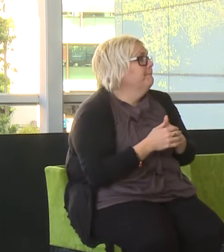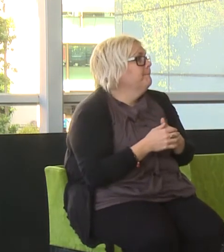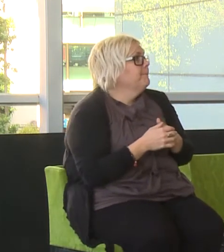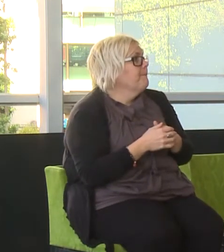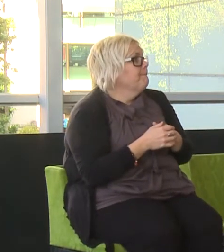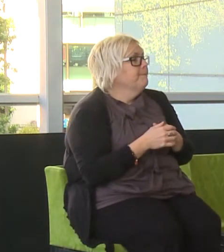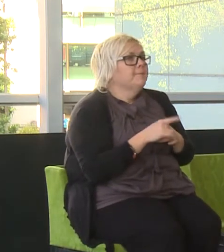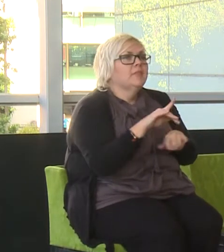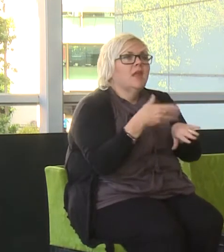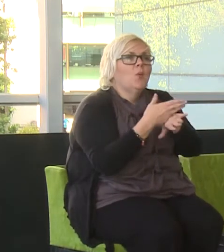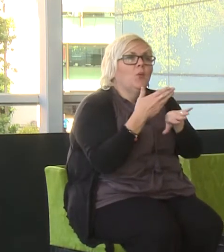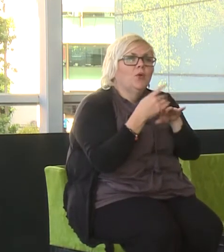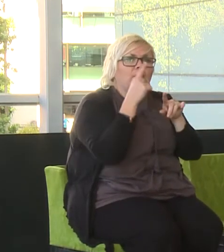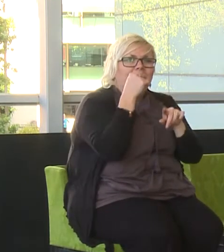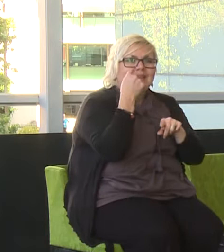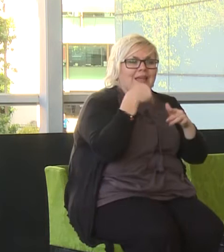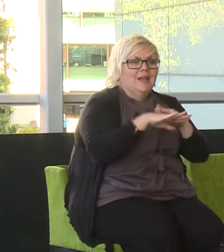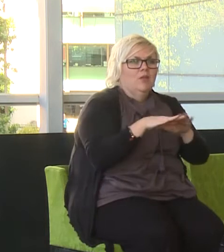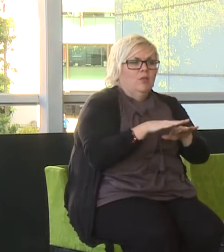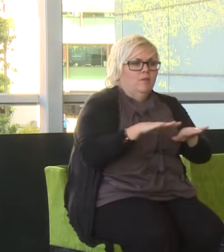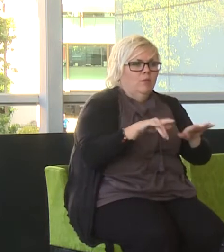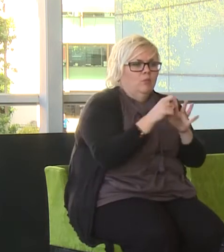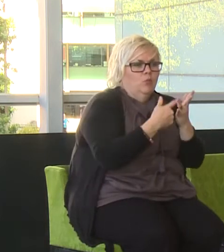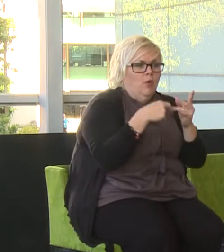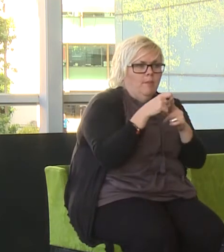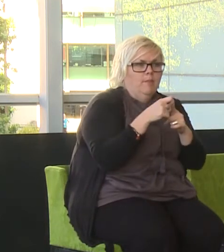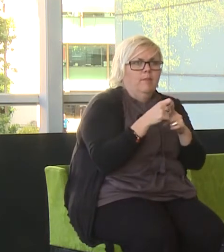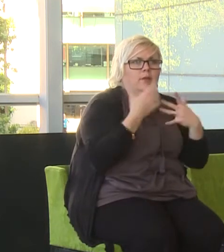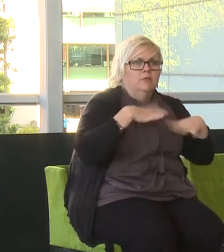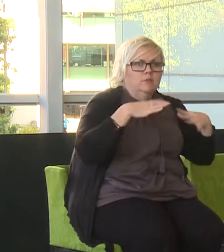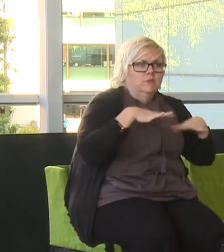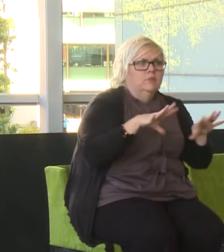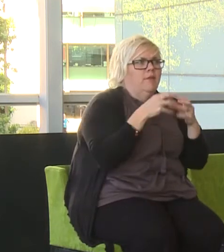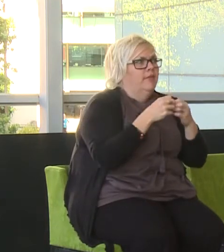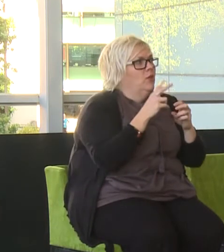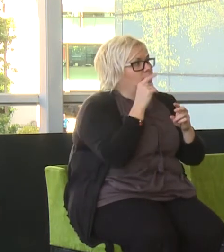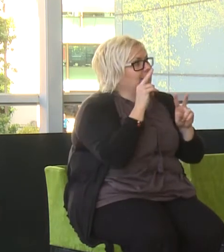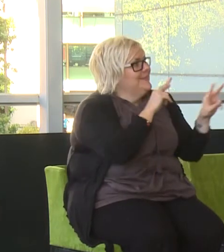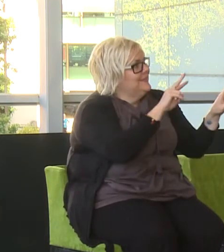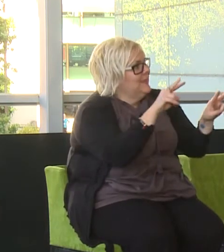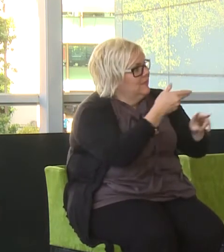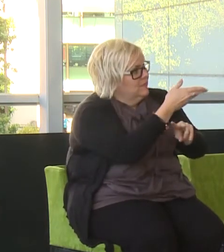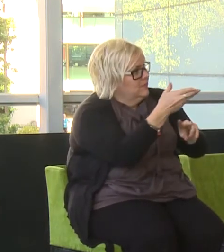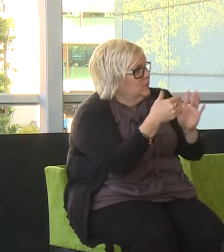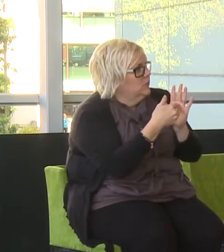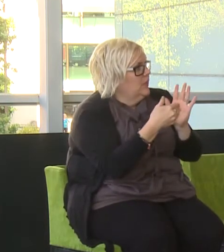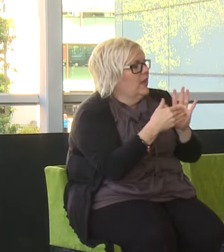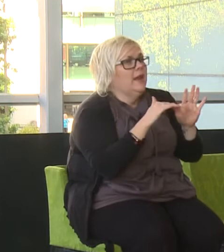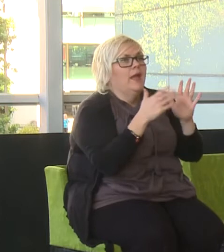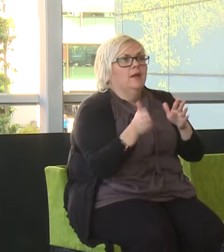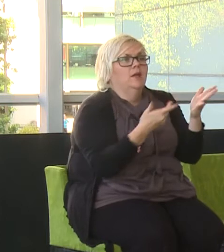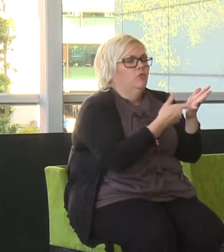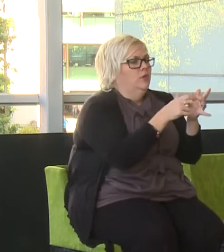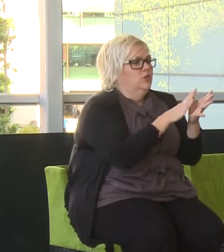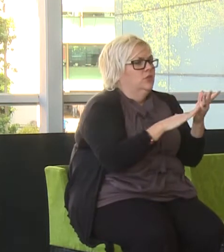Their work is evident in all the Thor props, set pieces, and set dressings you'll see here today. I will now hand you over to Richard, who will give